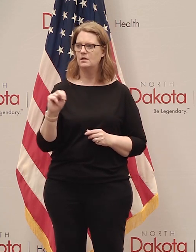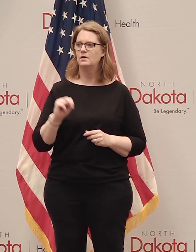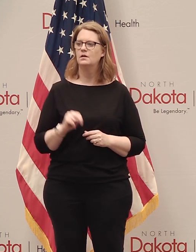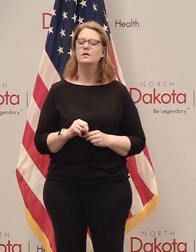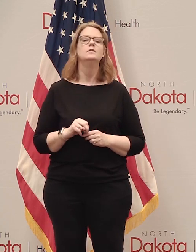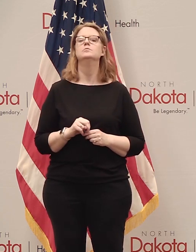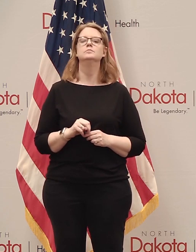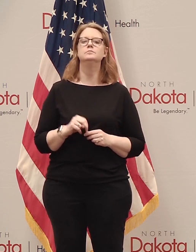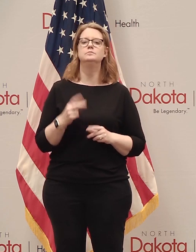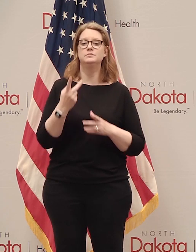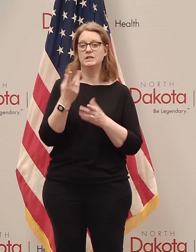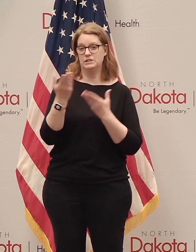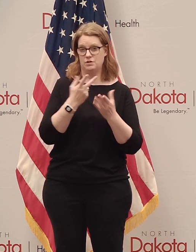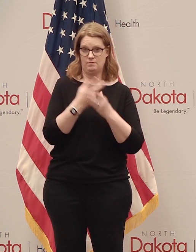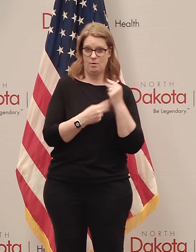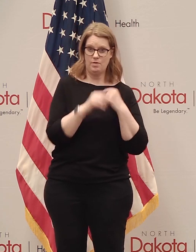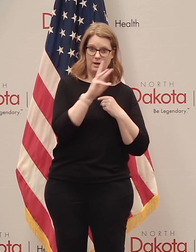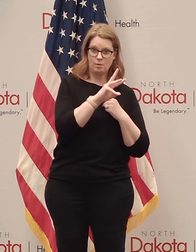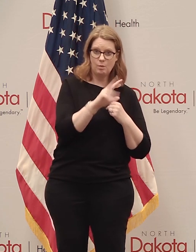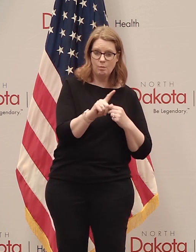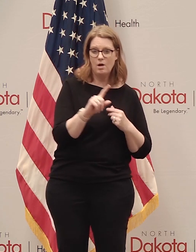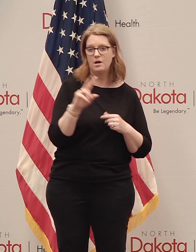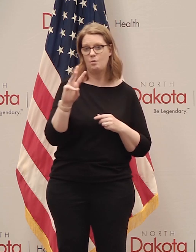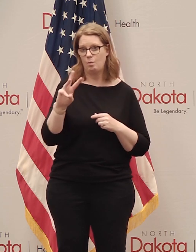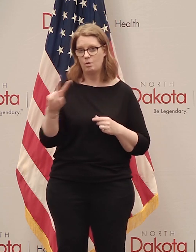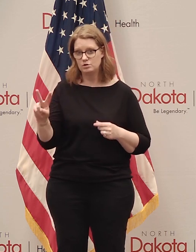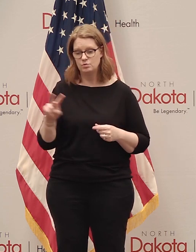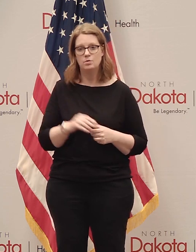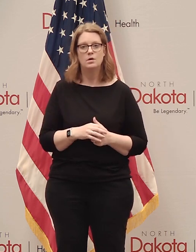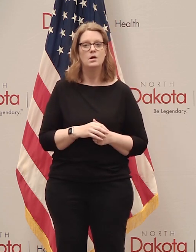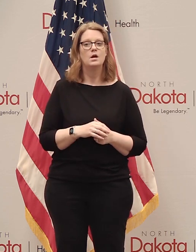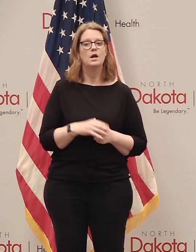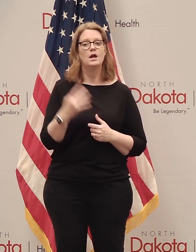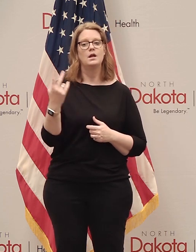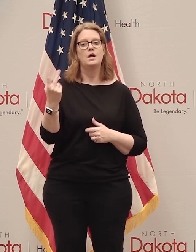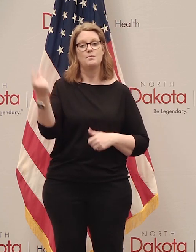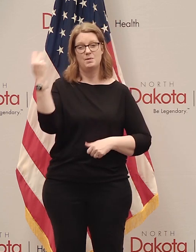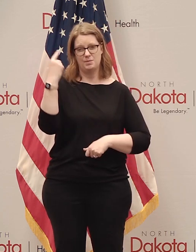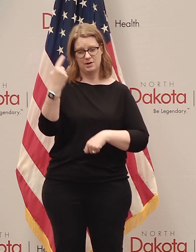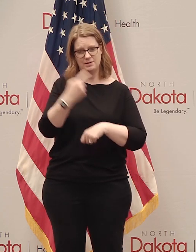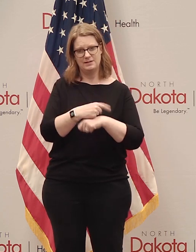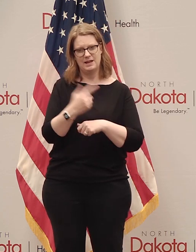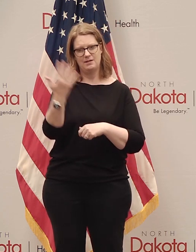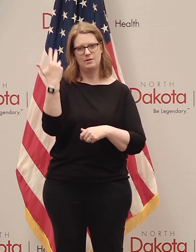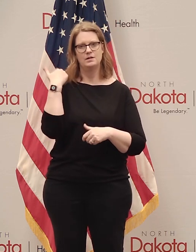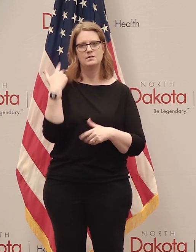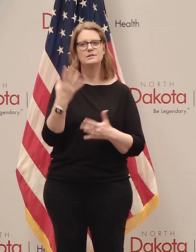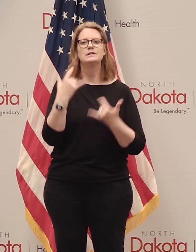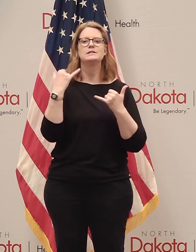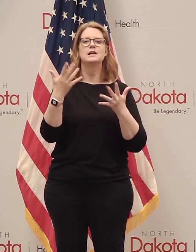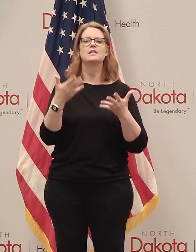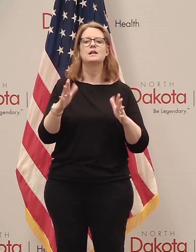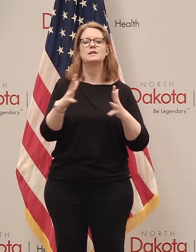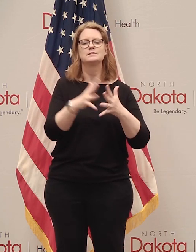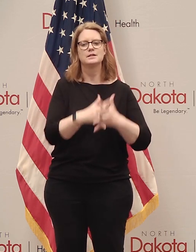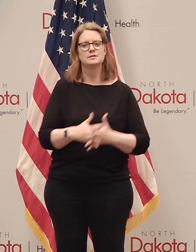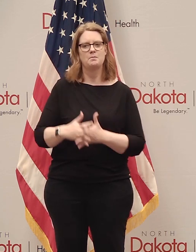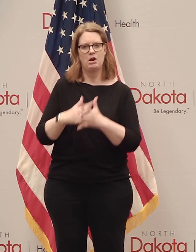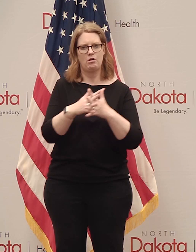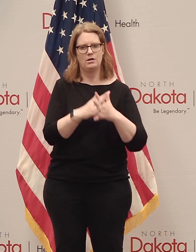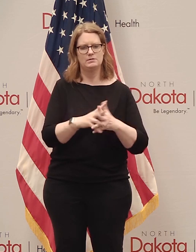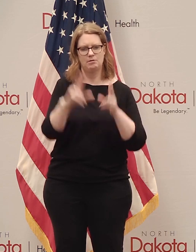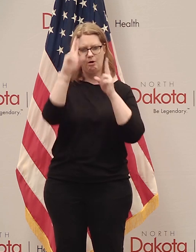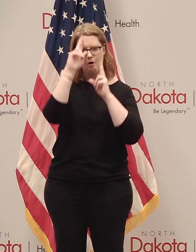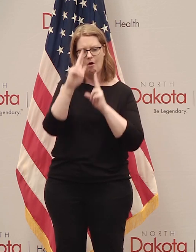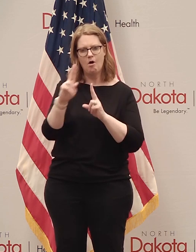the admiral who served both in World War I and in World War II. And on Memorial Day some time ago, he said, "Today let us as Americans honor